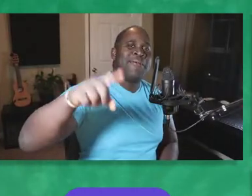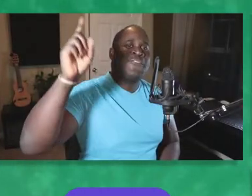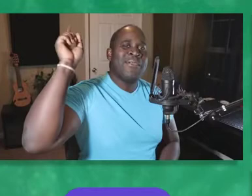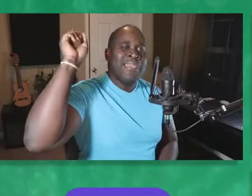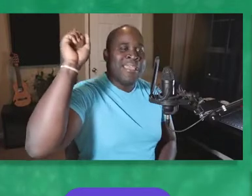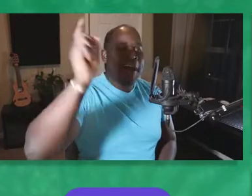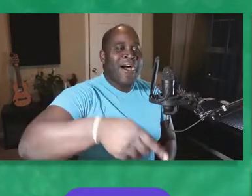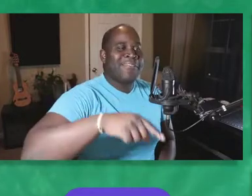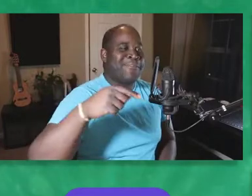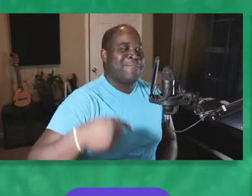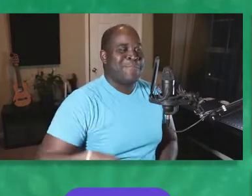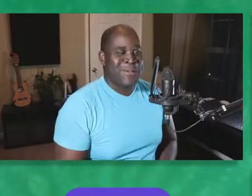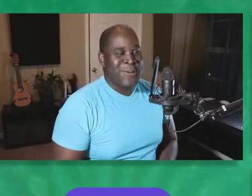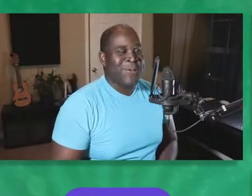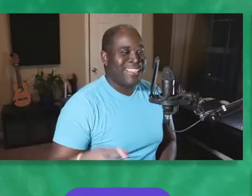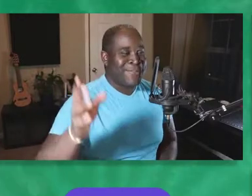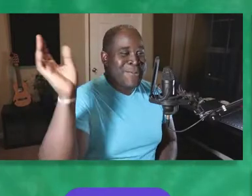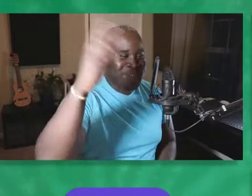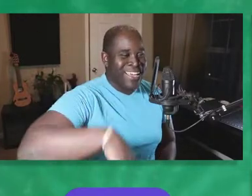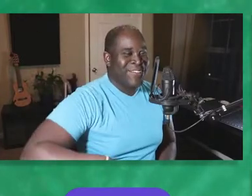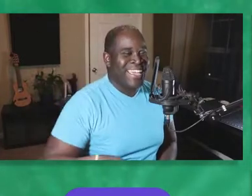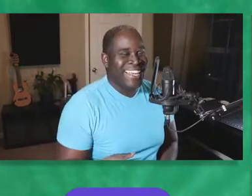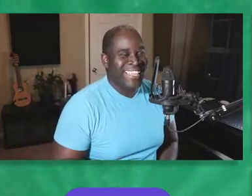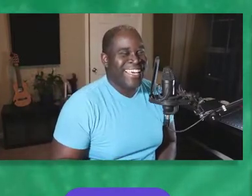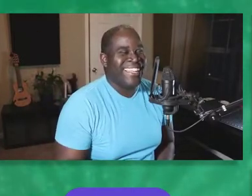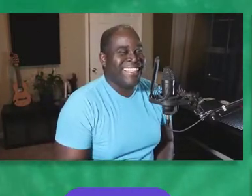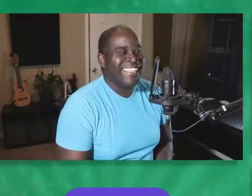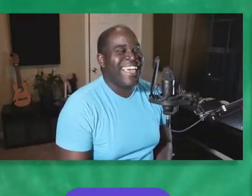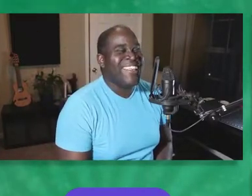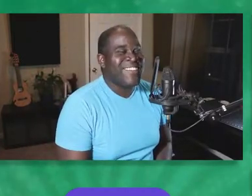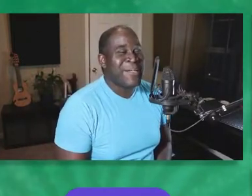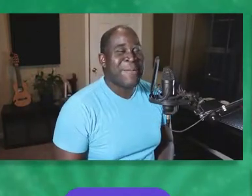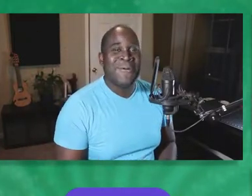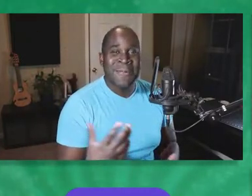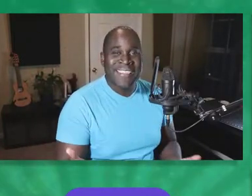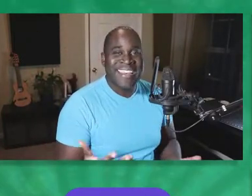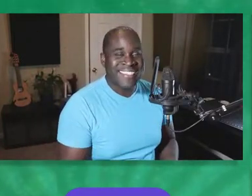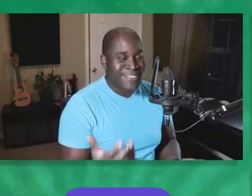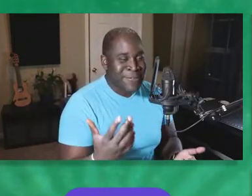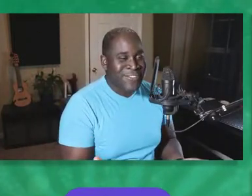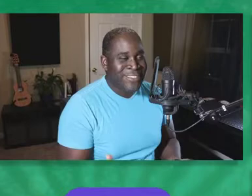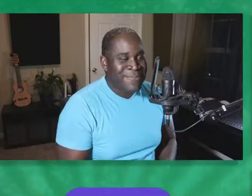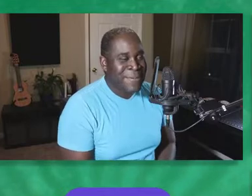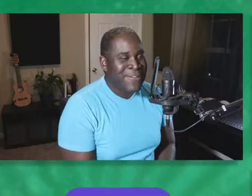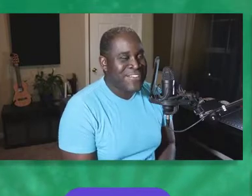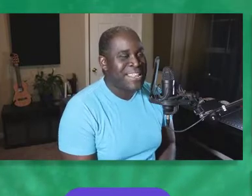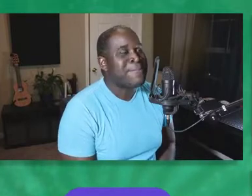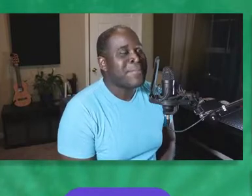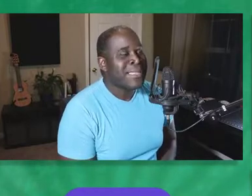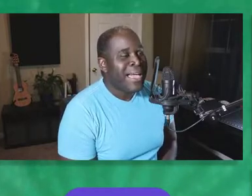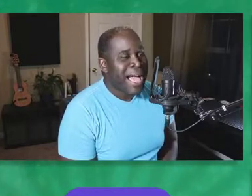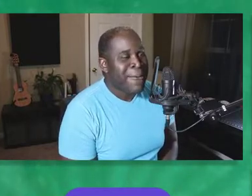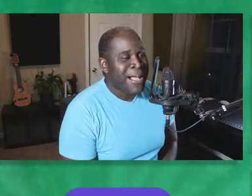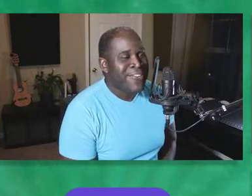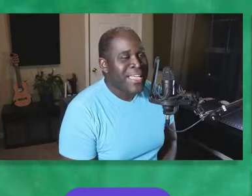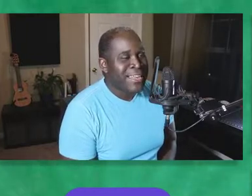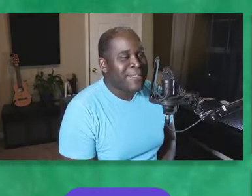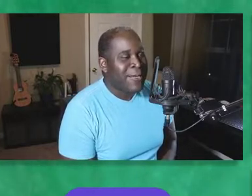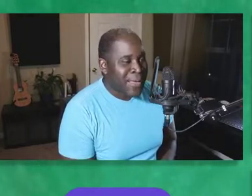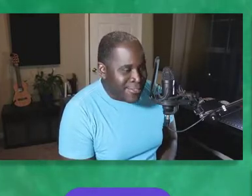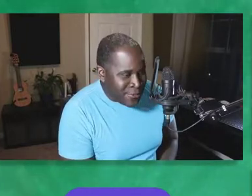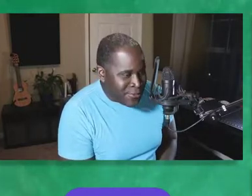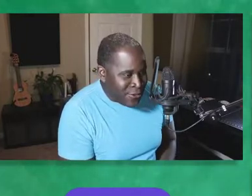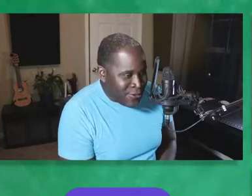real sign language. Awesome. Cool. Let's move on. We got a lot of anyone. Like, what I'm saying is so much love. I appreciate it. I watched